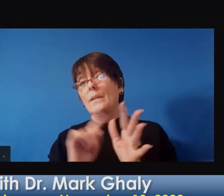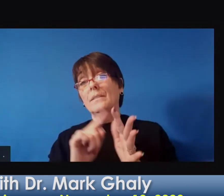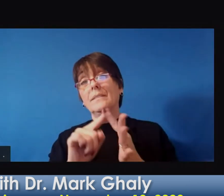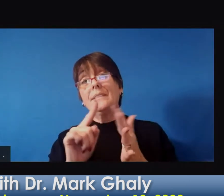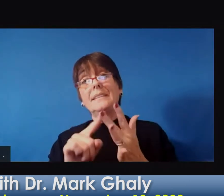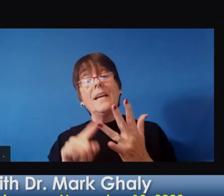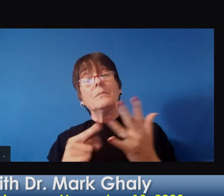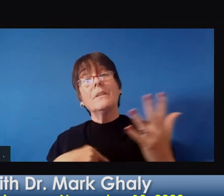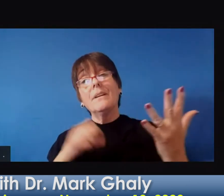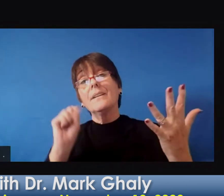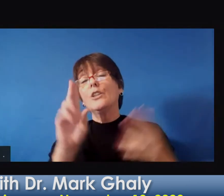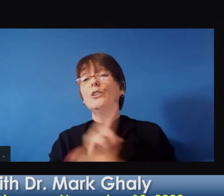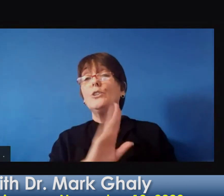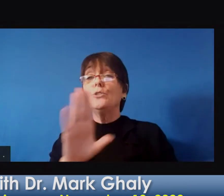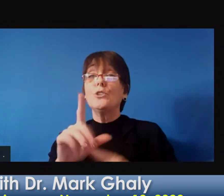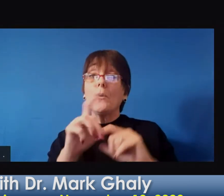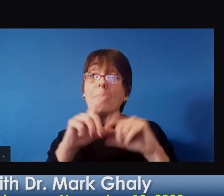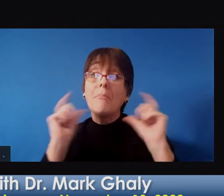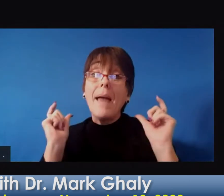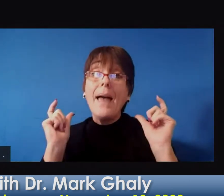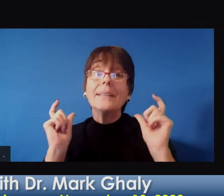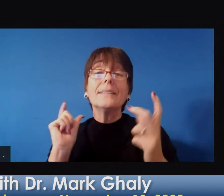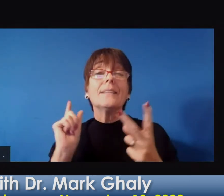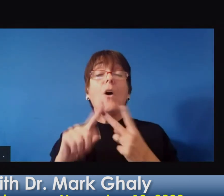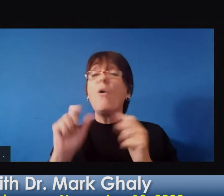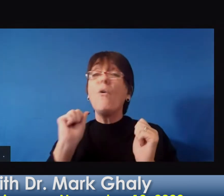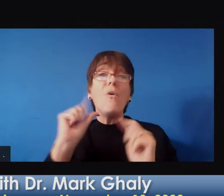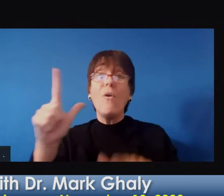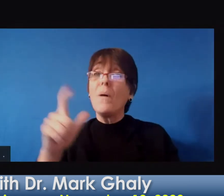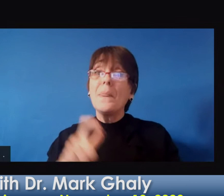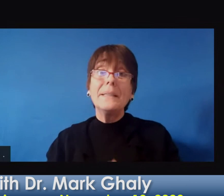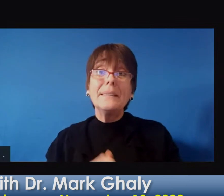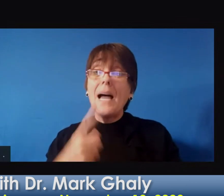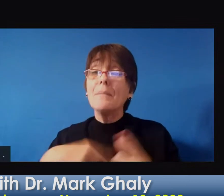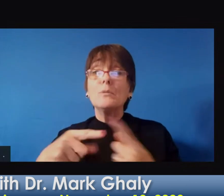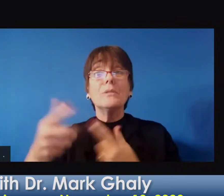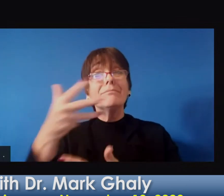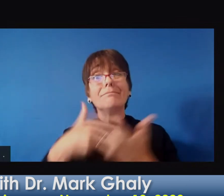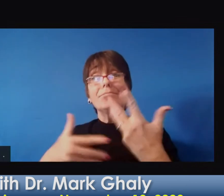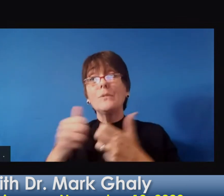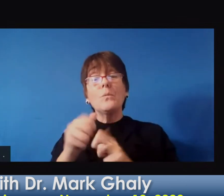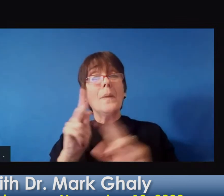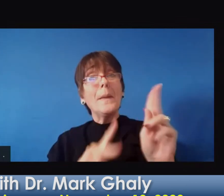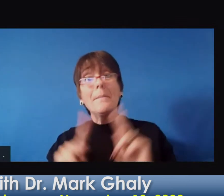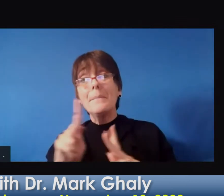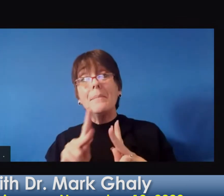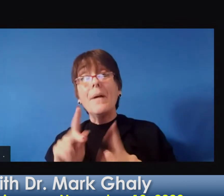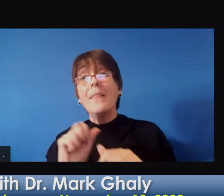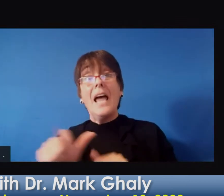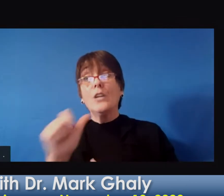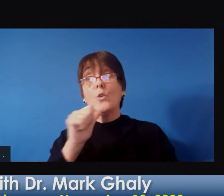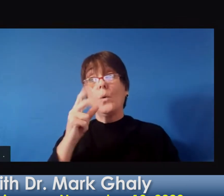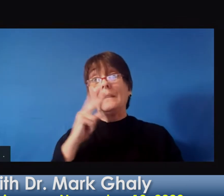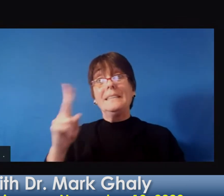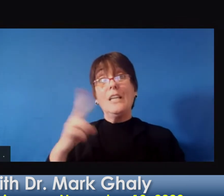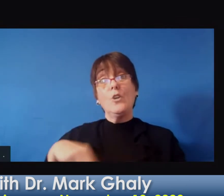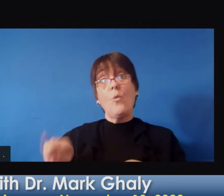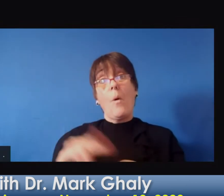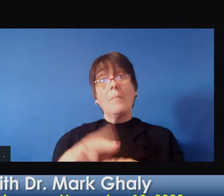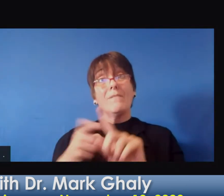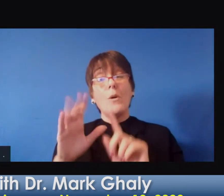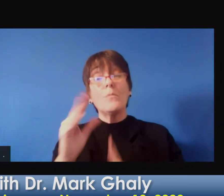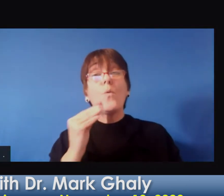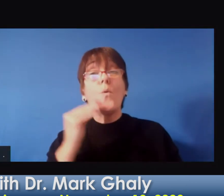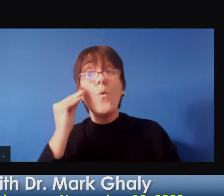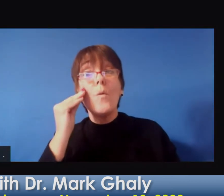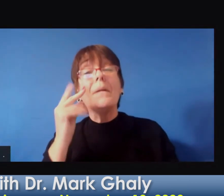talked about, wearing your mask at all times when you're with people that you aren't with normally, not in your household, keeping